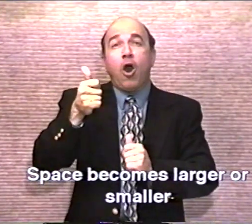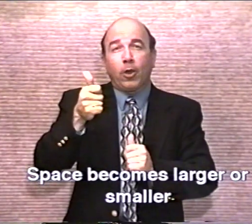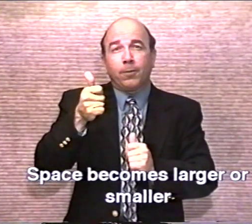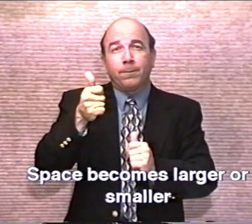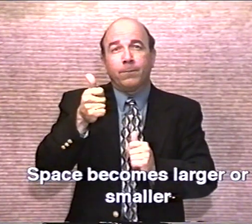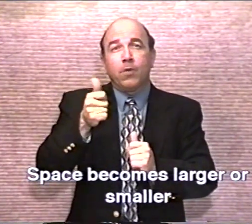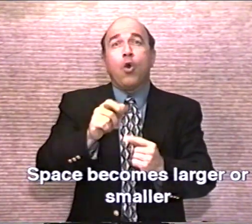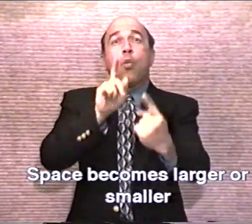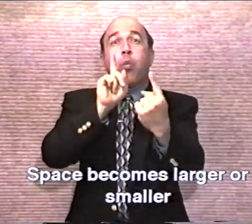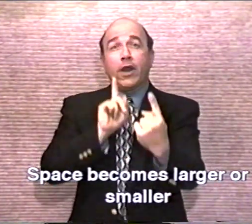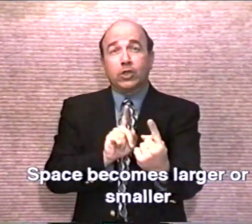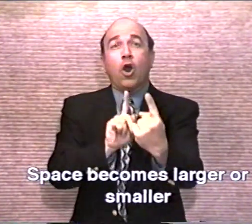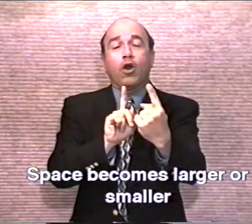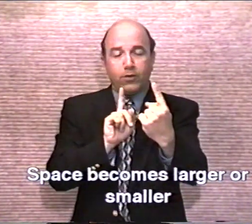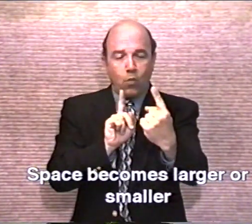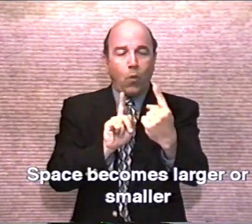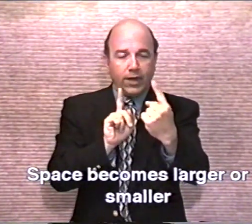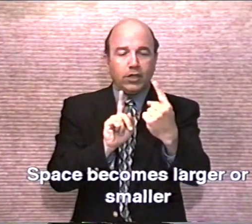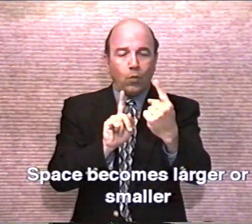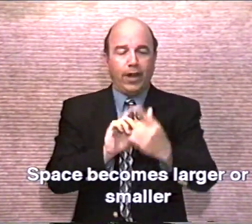smaller when talking one-to-one.